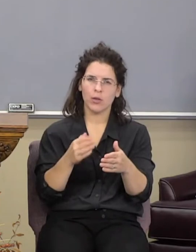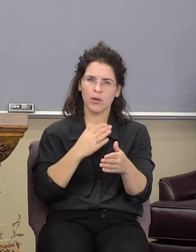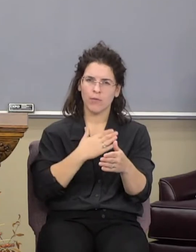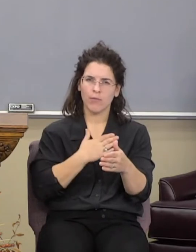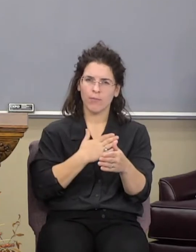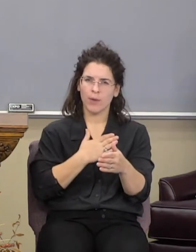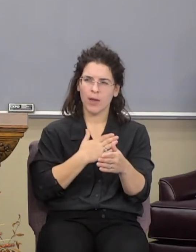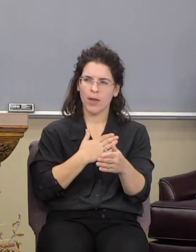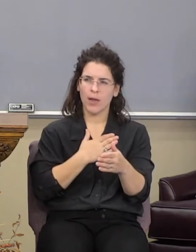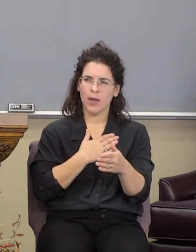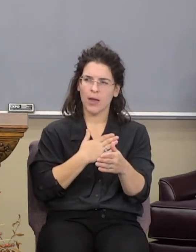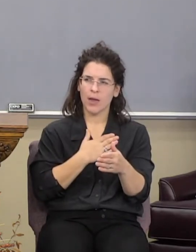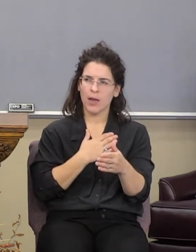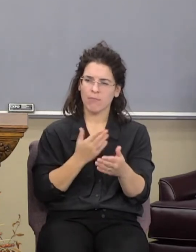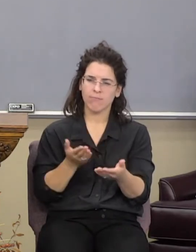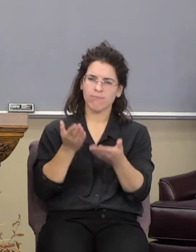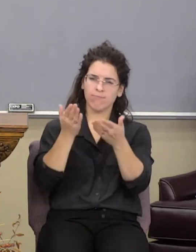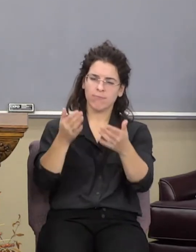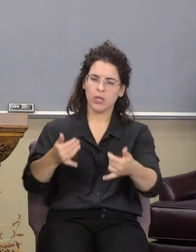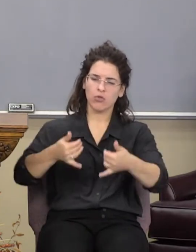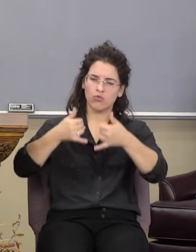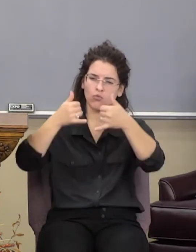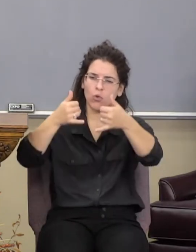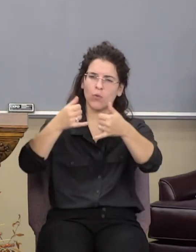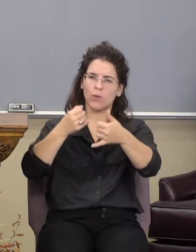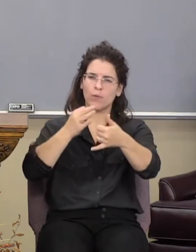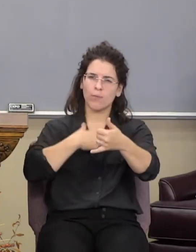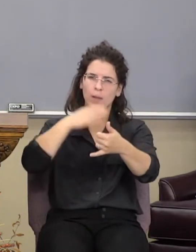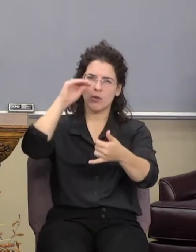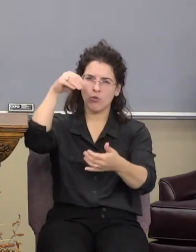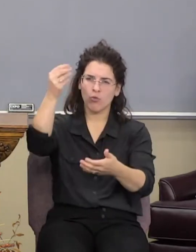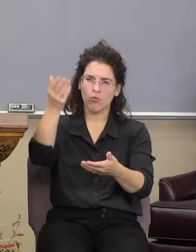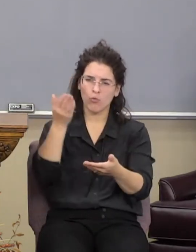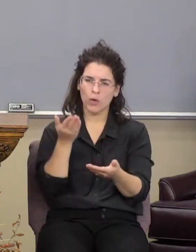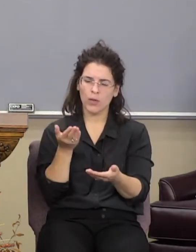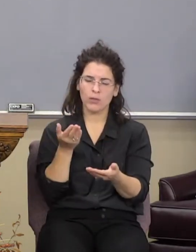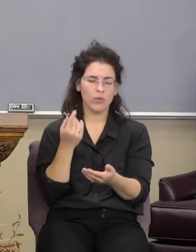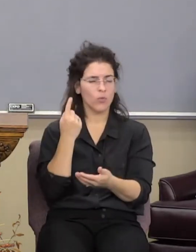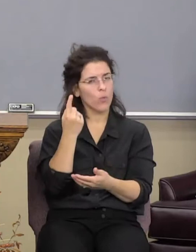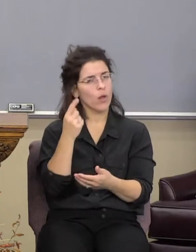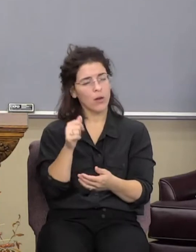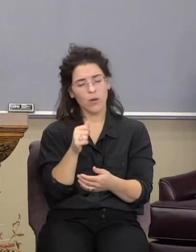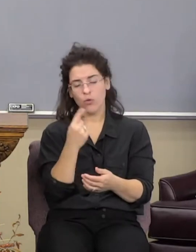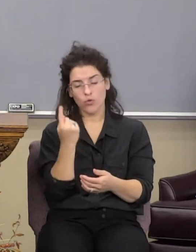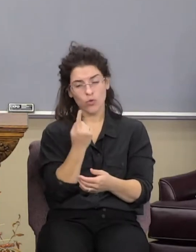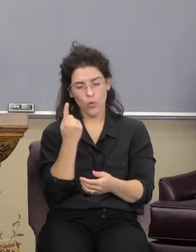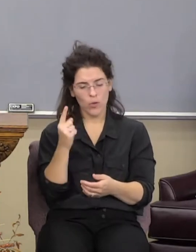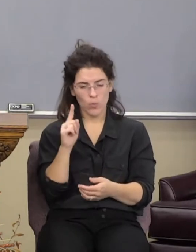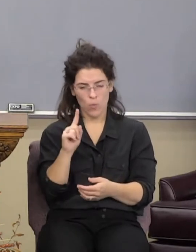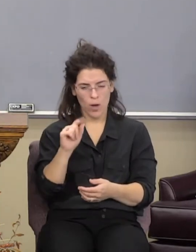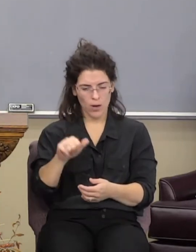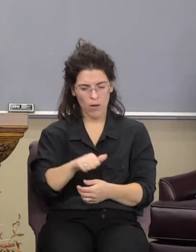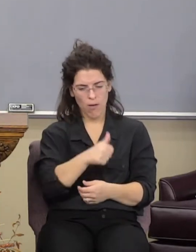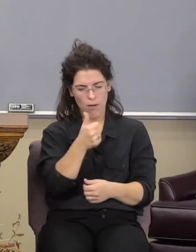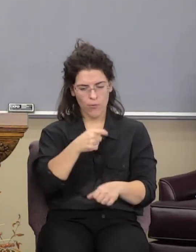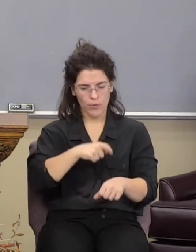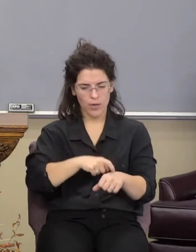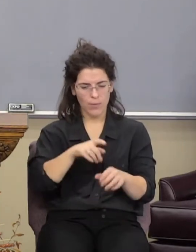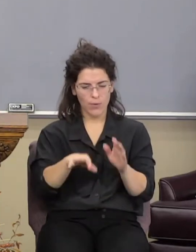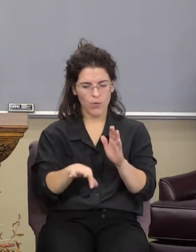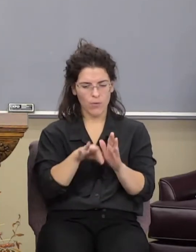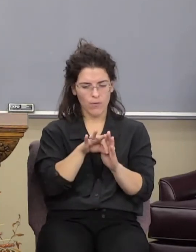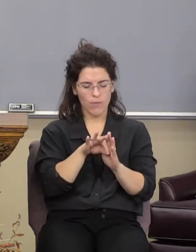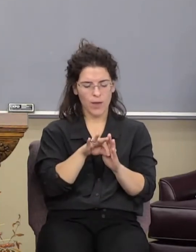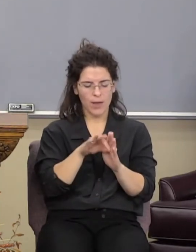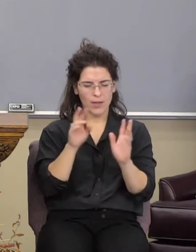my, a trophy of my grace. There's only one other time that we find that title, the Lord